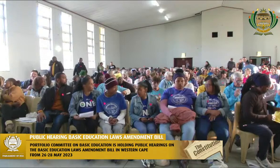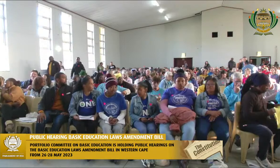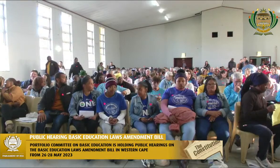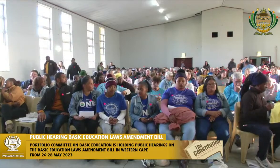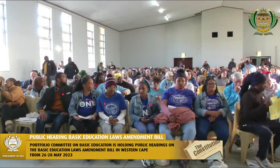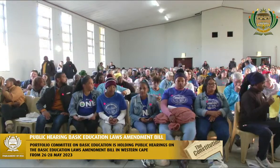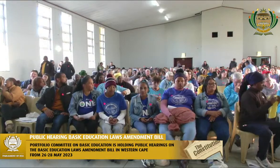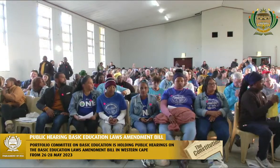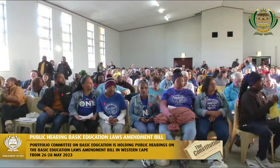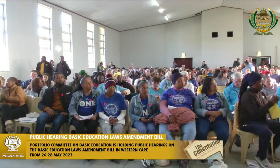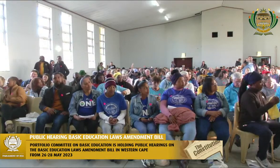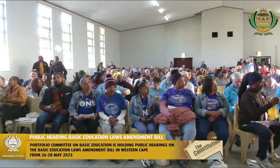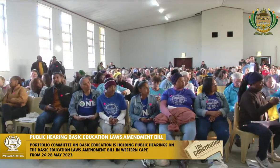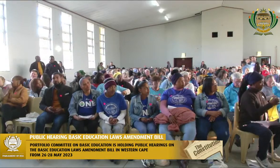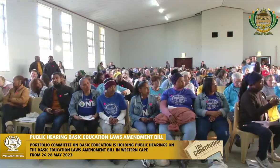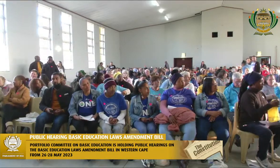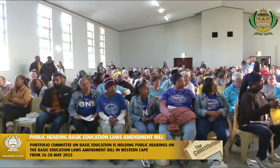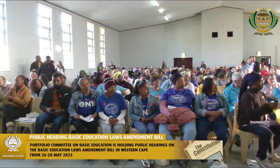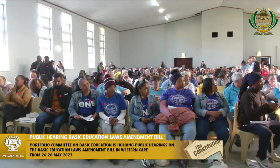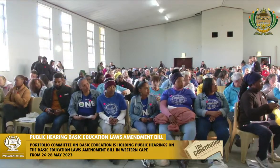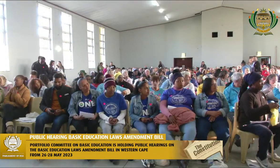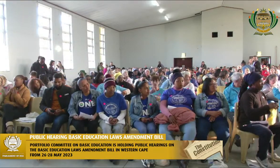You can start, Memies.